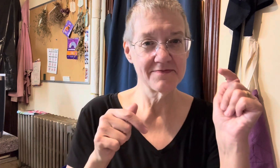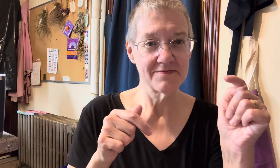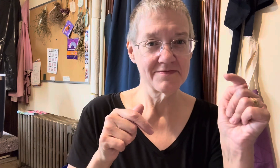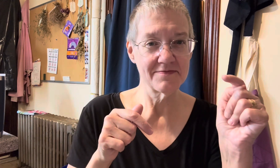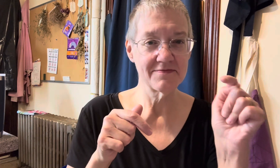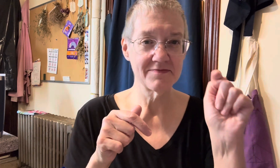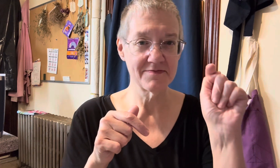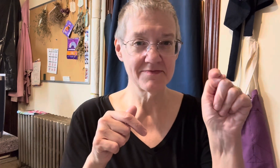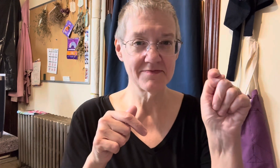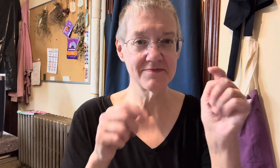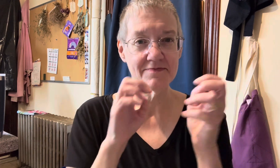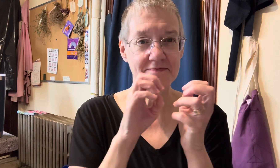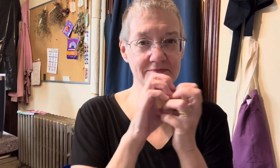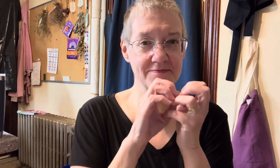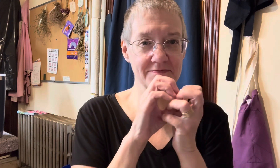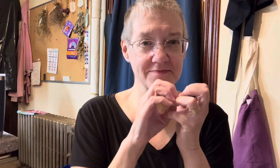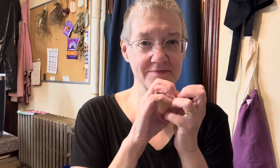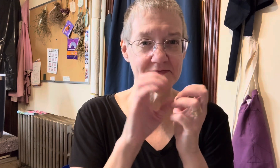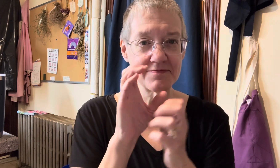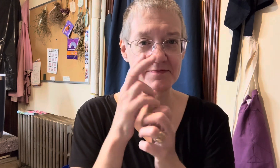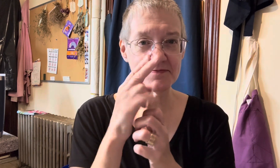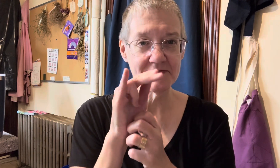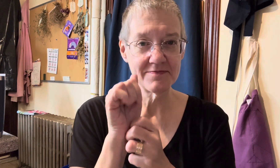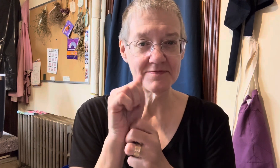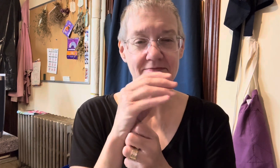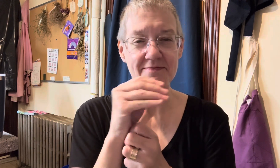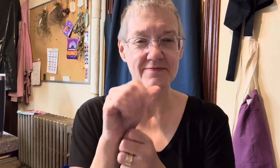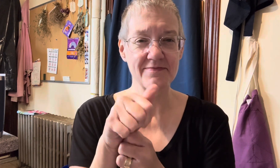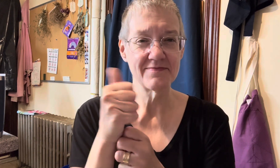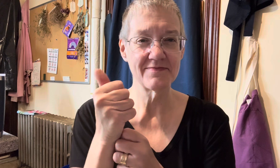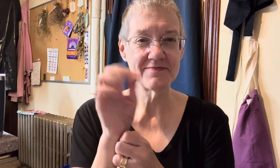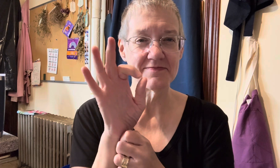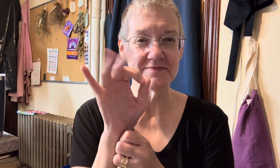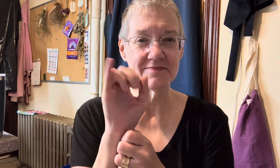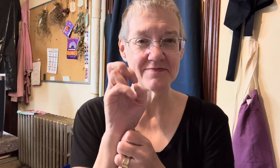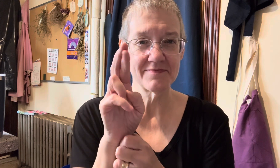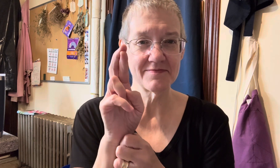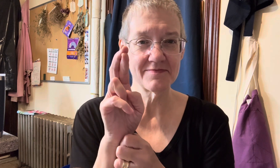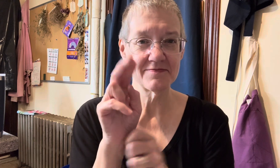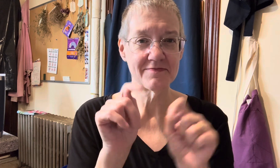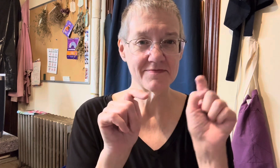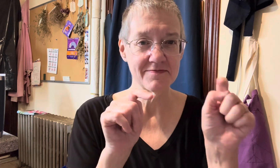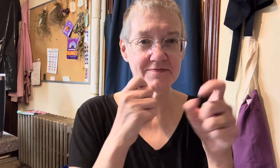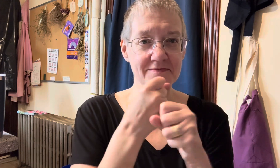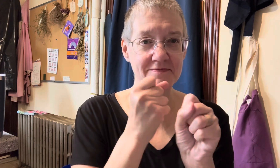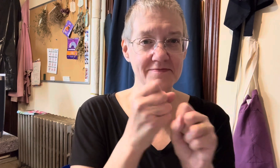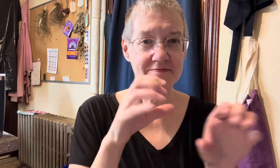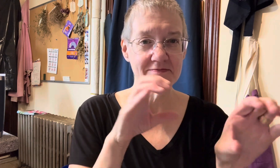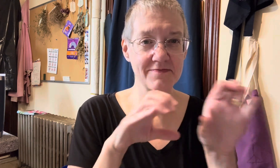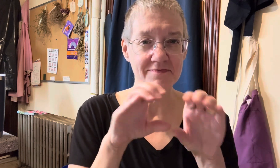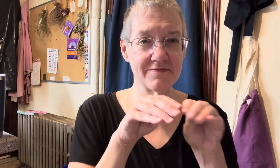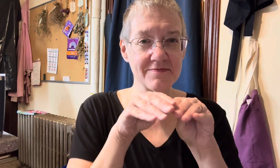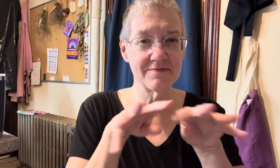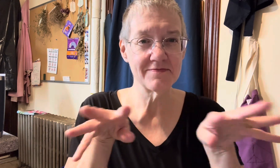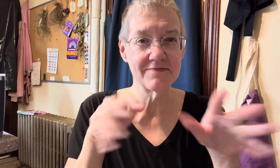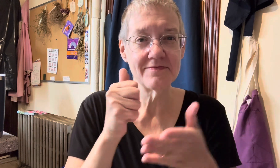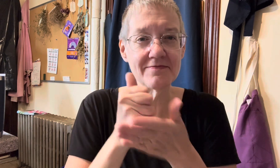And the chia seeds feed that good bacteria. They digest it and other fibers, and they release chemicals into